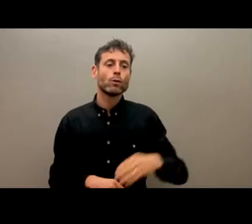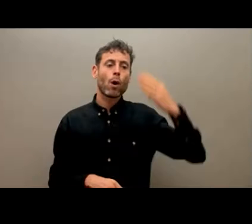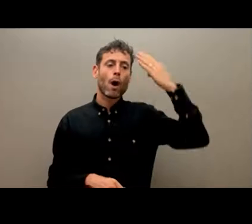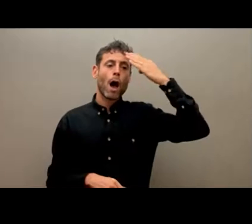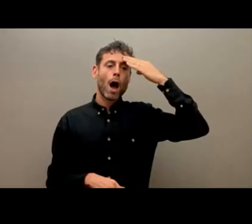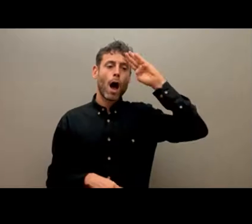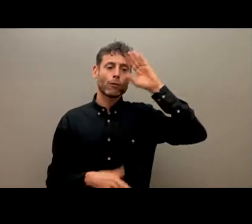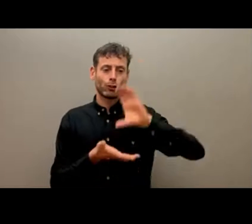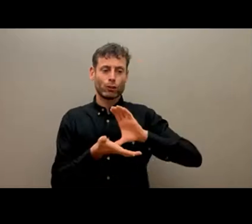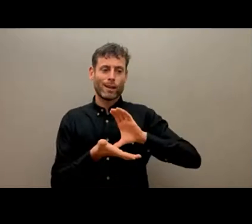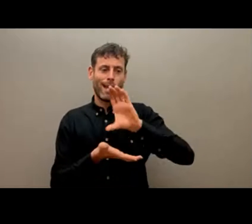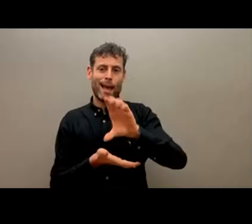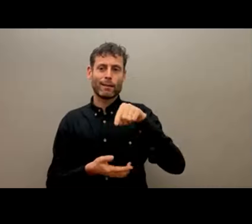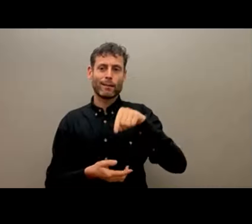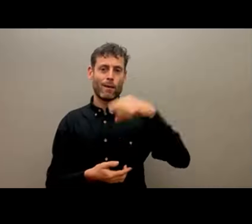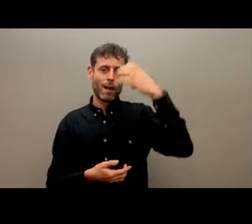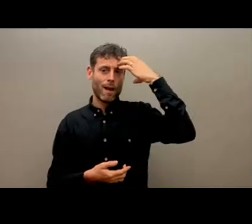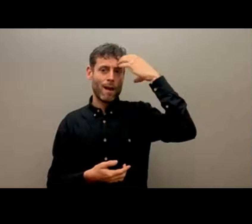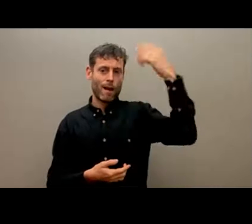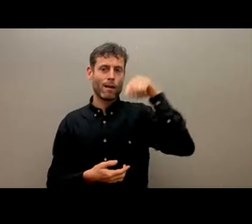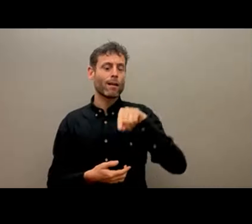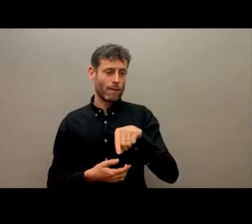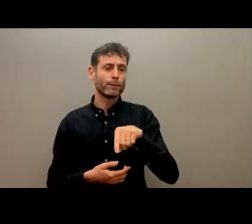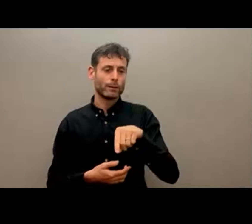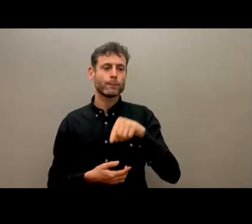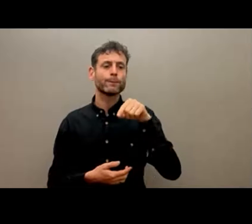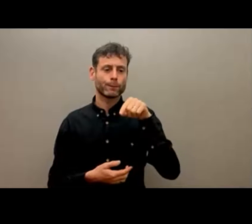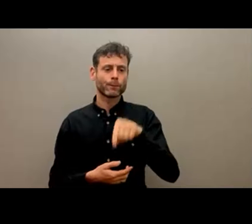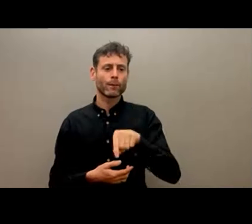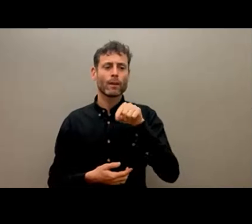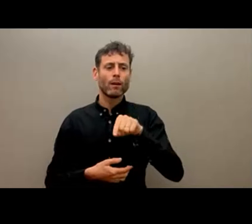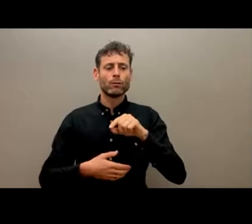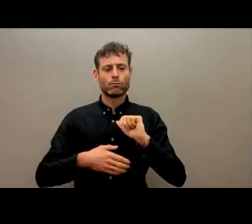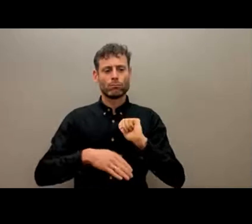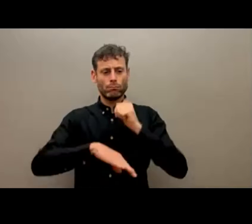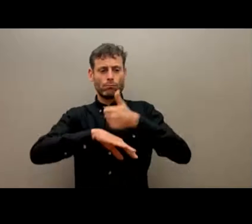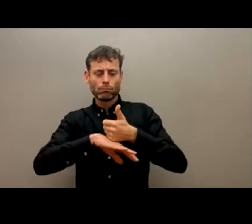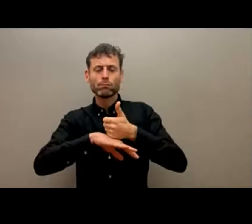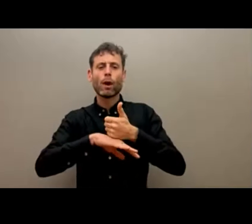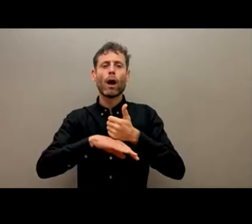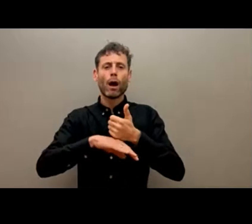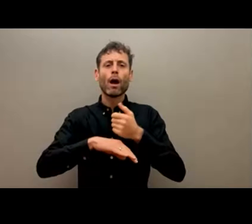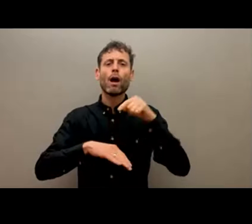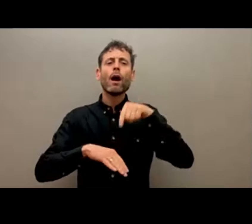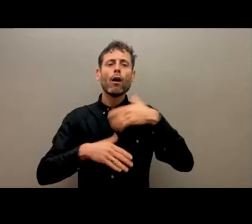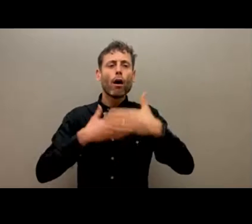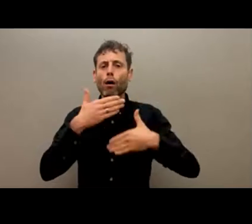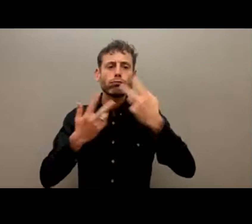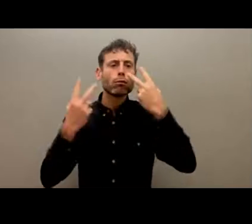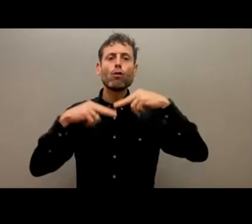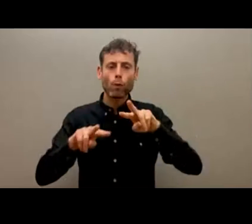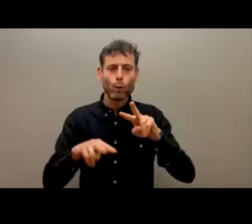that most of the agencies in Ireland contributed into in terms of where the future of international volunteering should